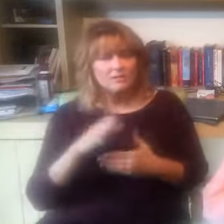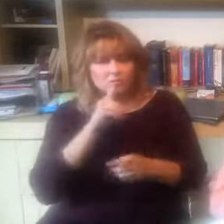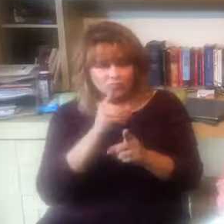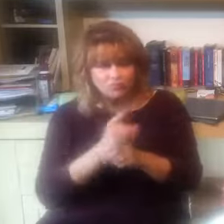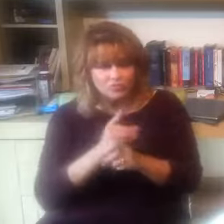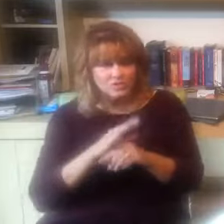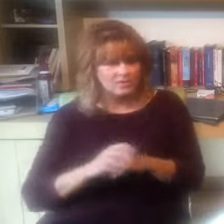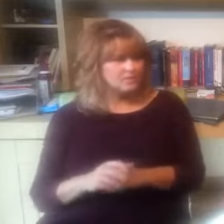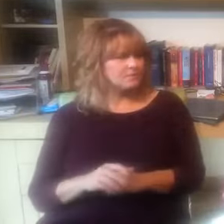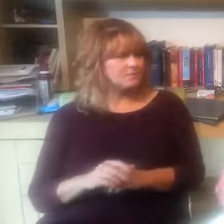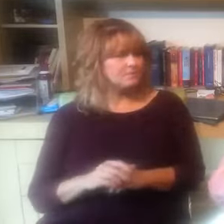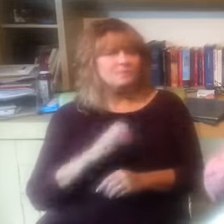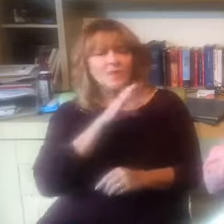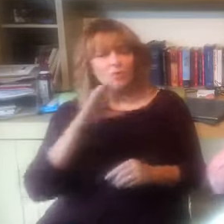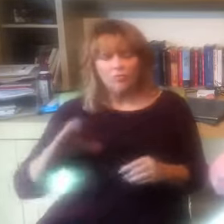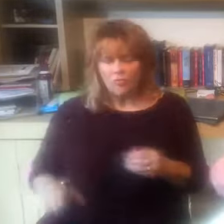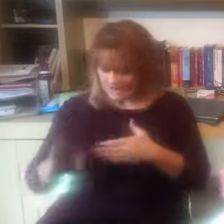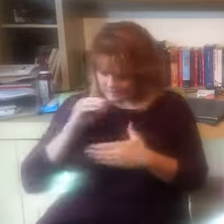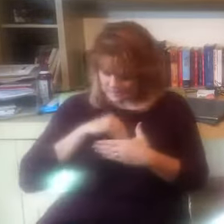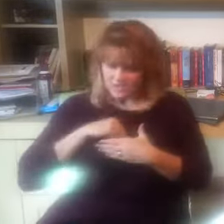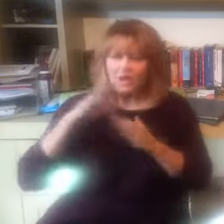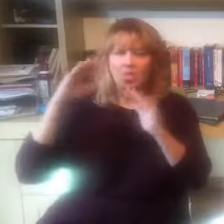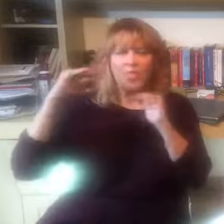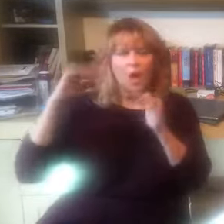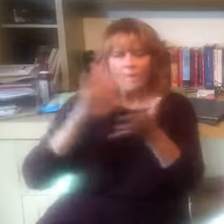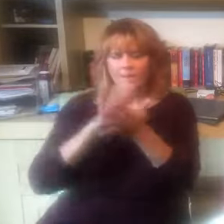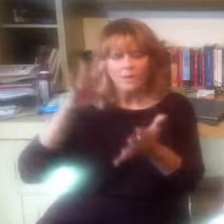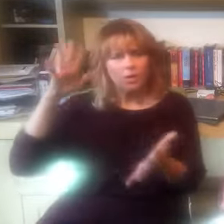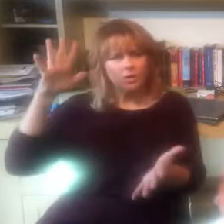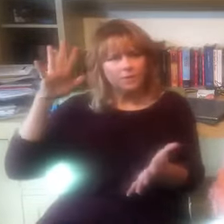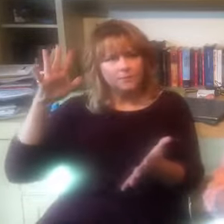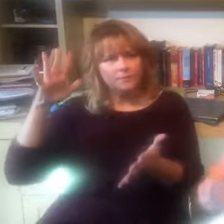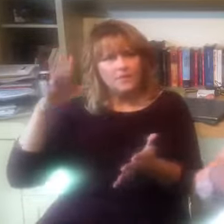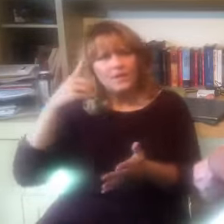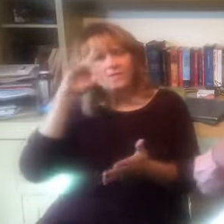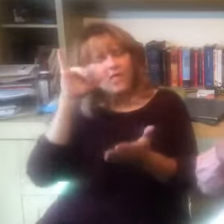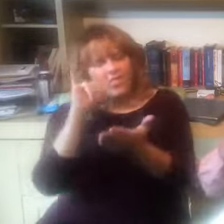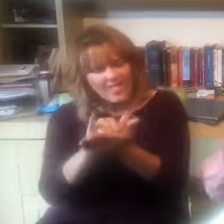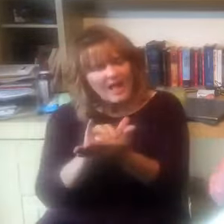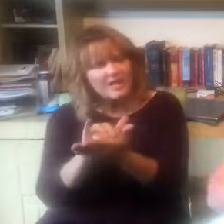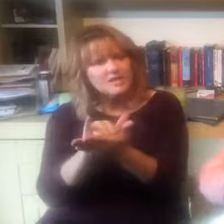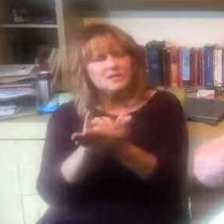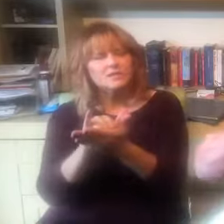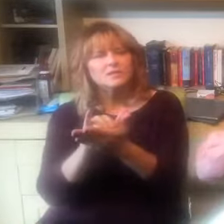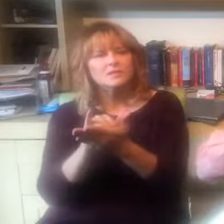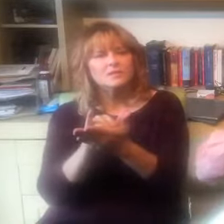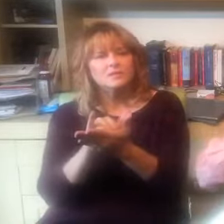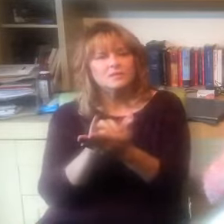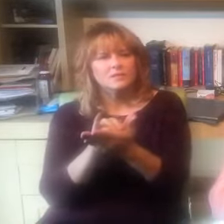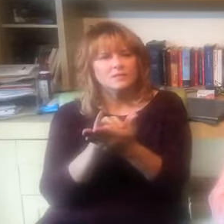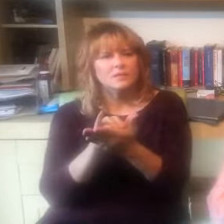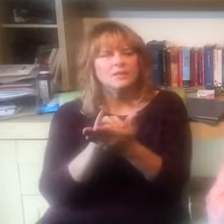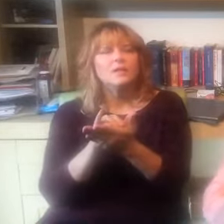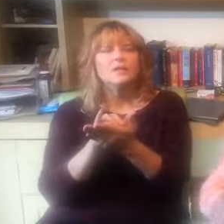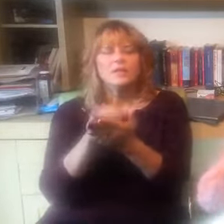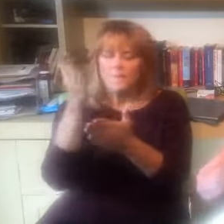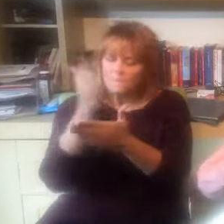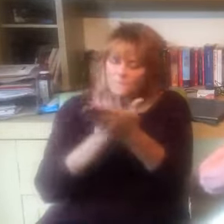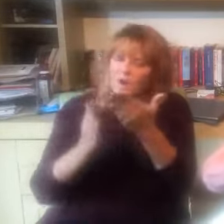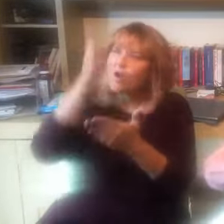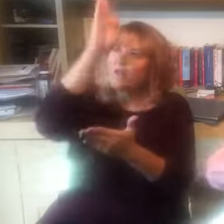there. Christ in you, the hope of glory. For it is that of you that is of God,